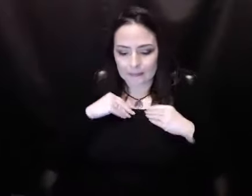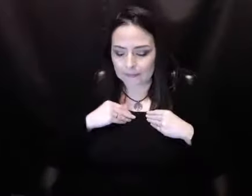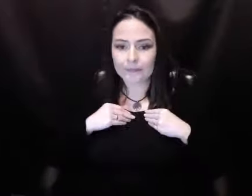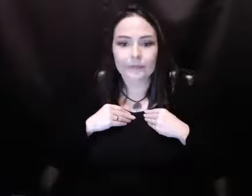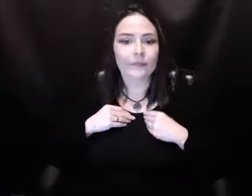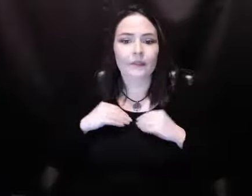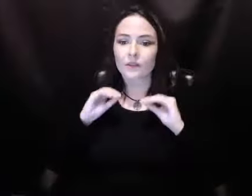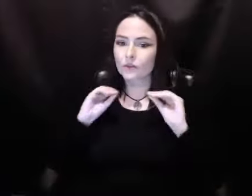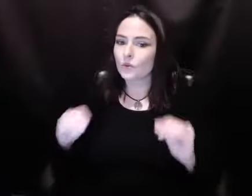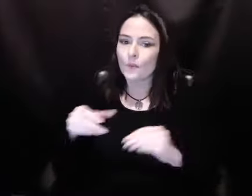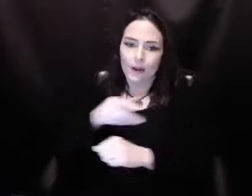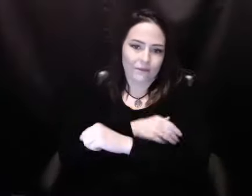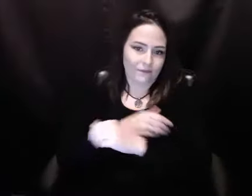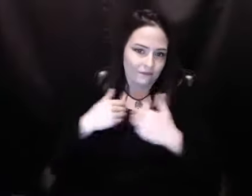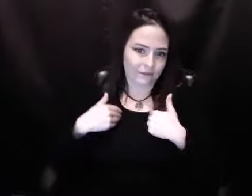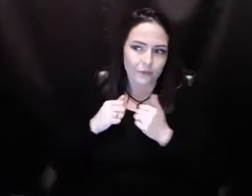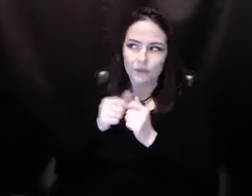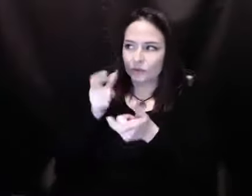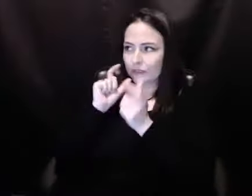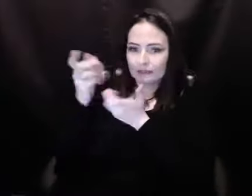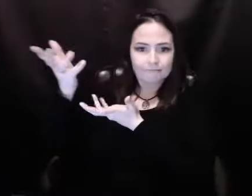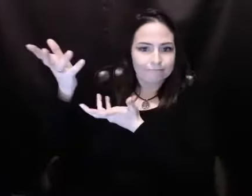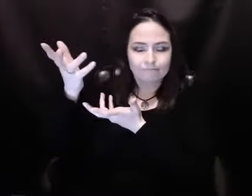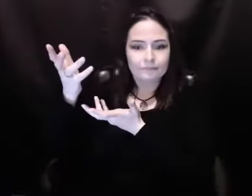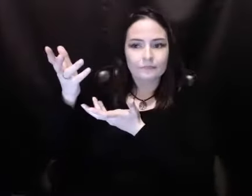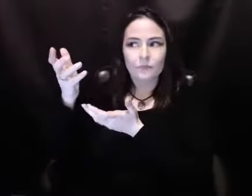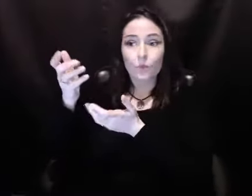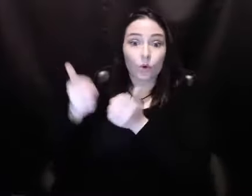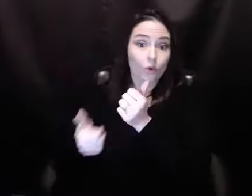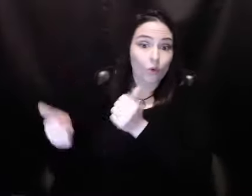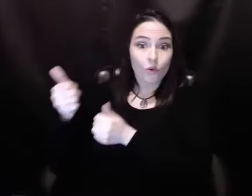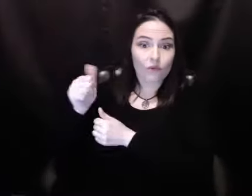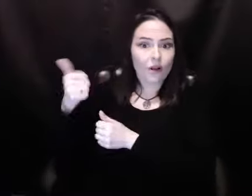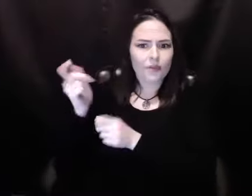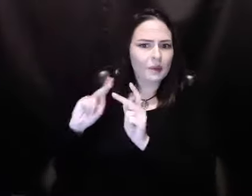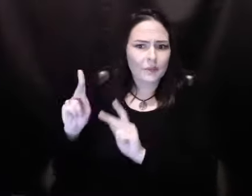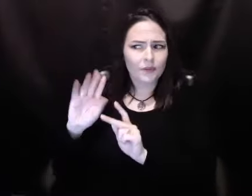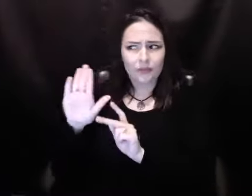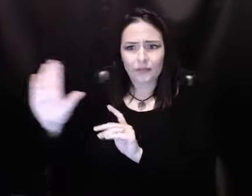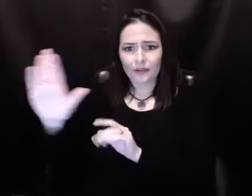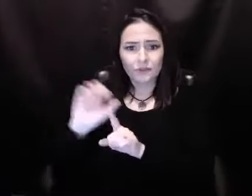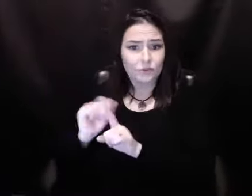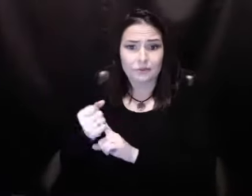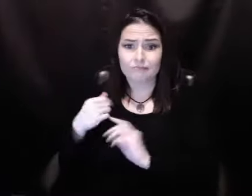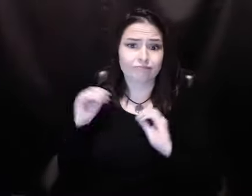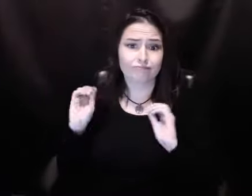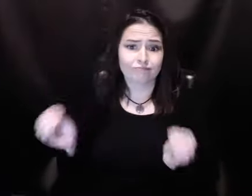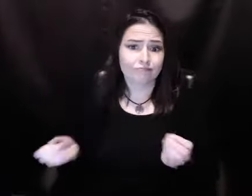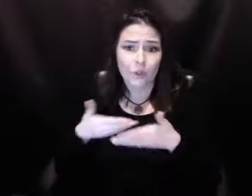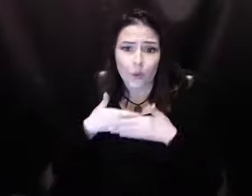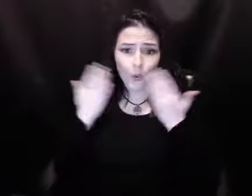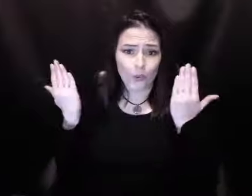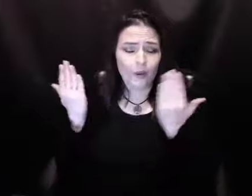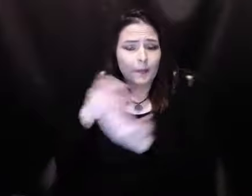was unmanageable, but I didn't know about being powerless over alcohol. I was always in control